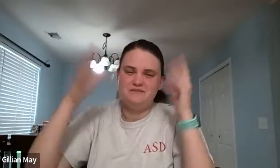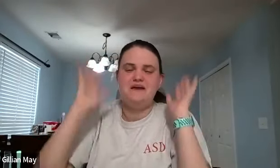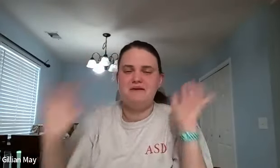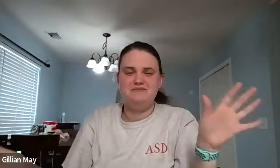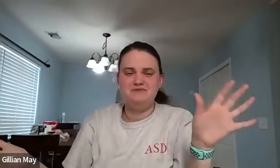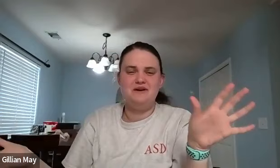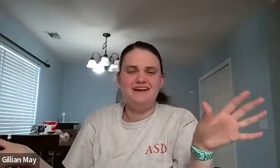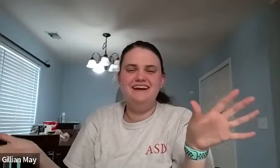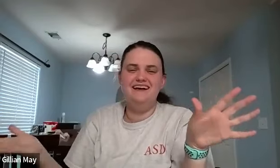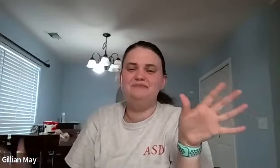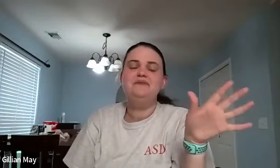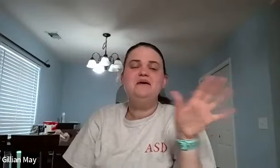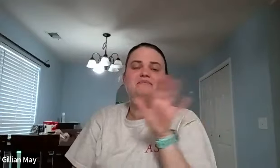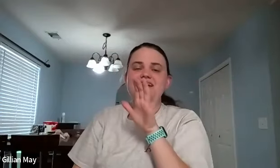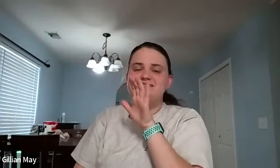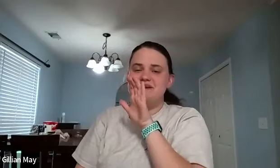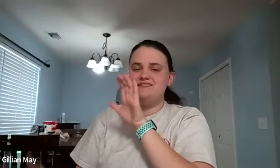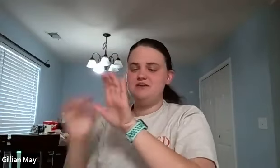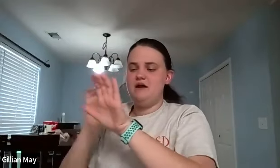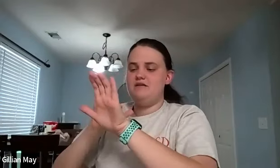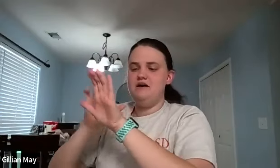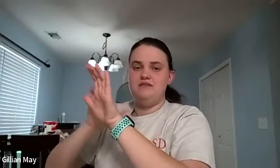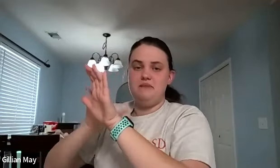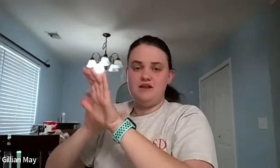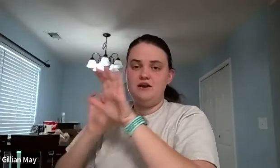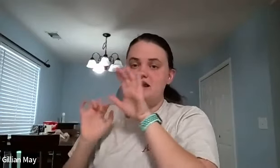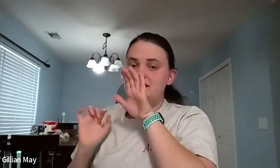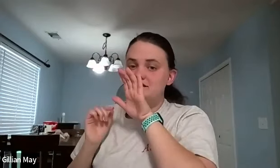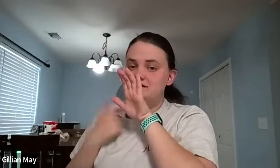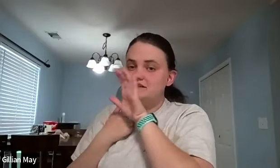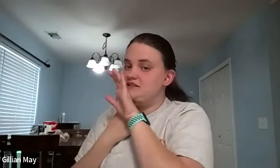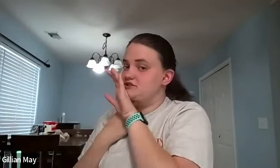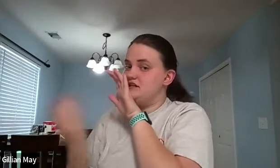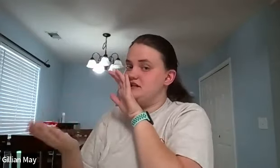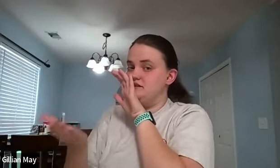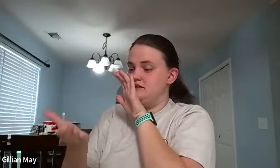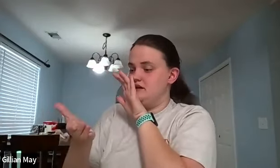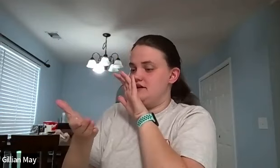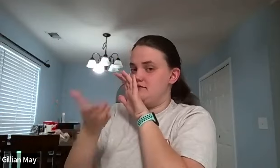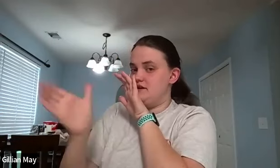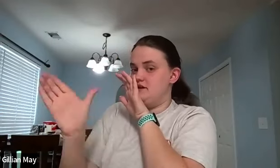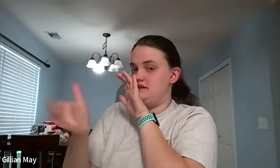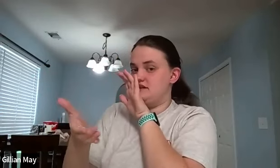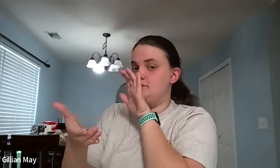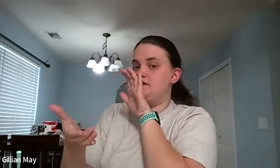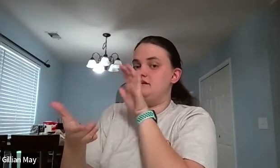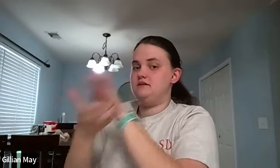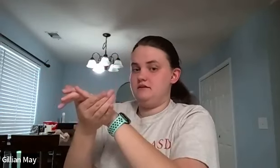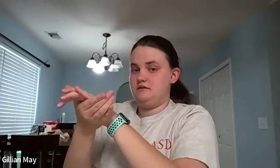been that way, and I'm so sorry. But it's basically, you have the back of your hand to your chin, the front of your hand's kind of open,